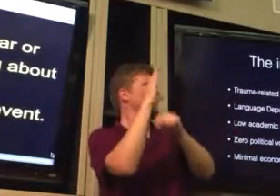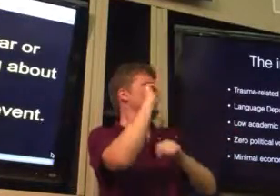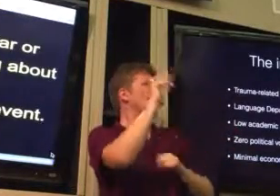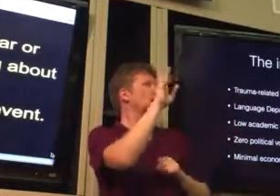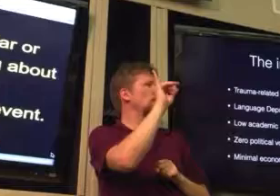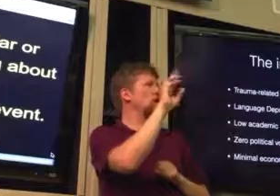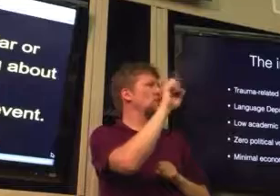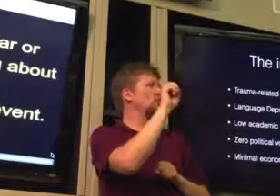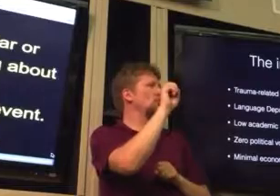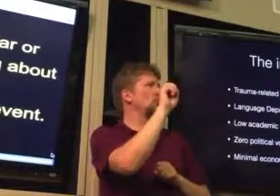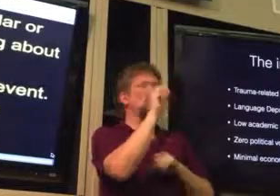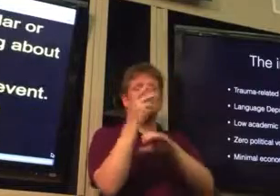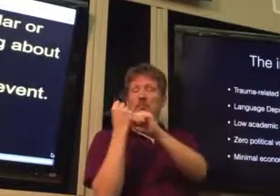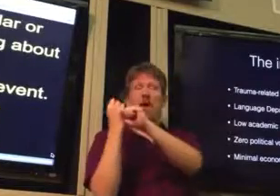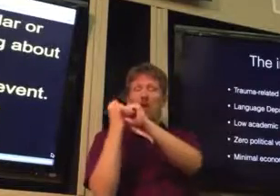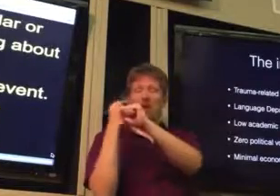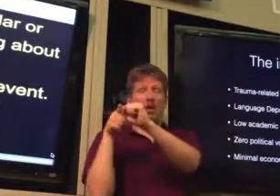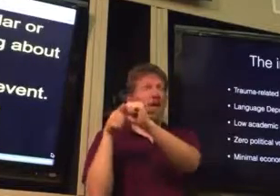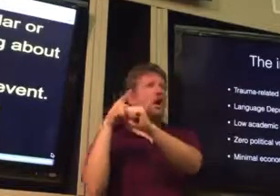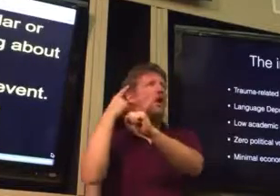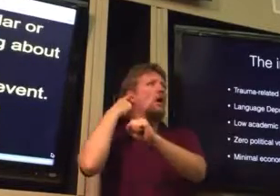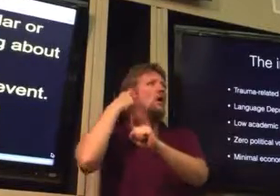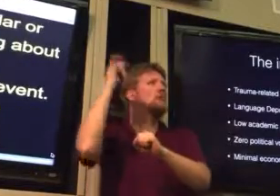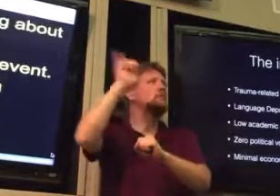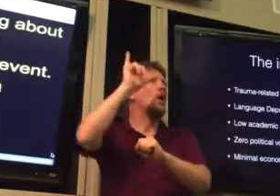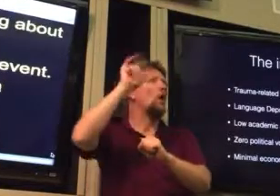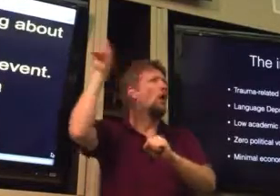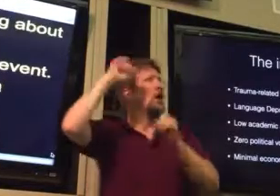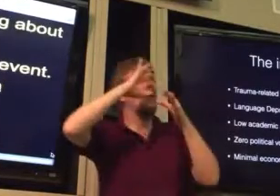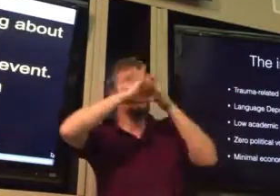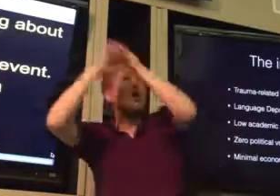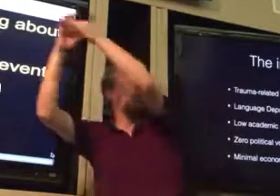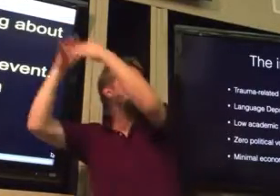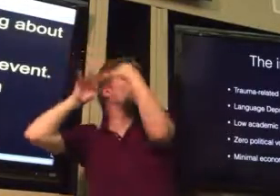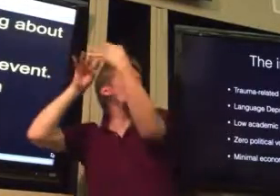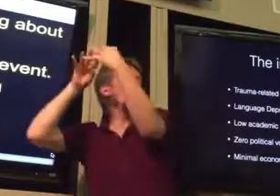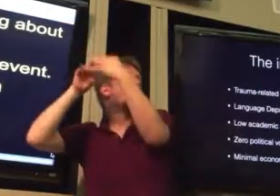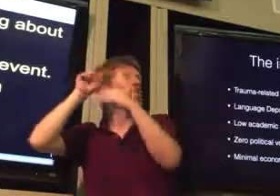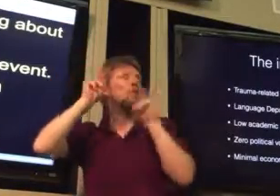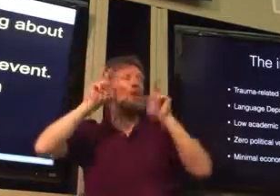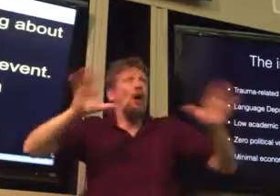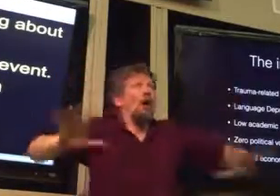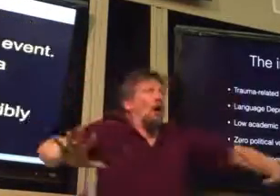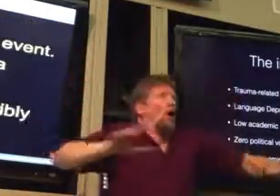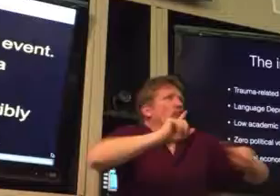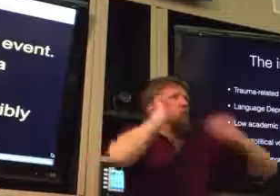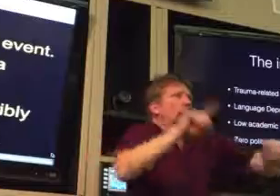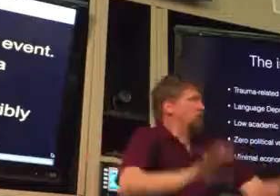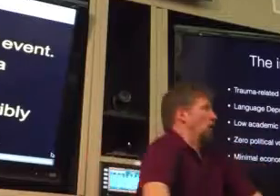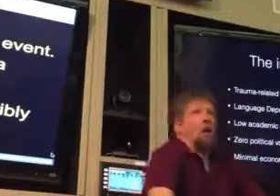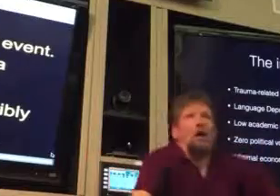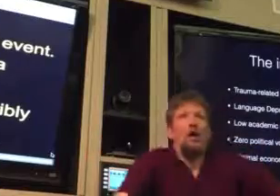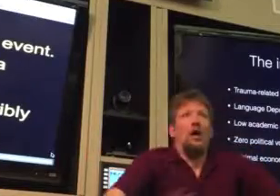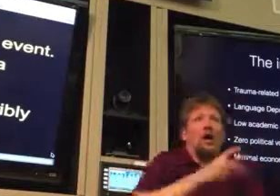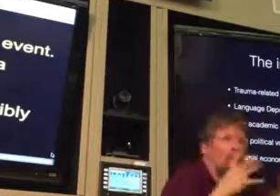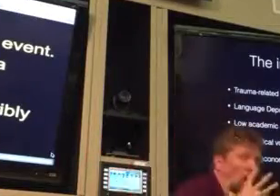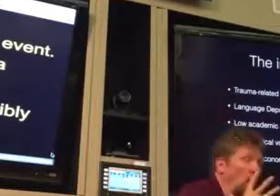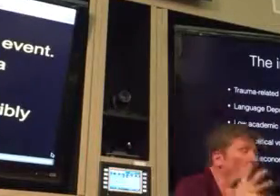and see a car blow up, or actually the car makes a sound that sounds